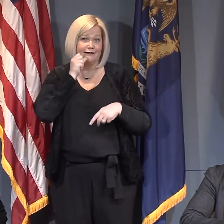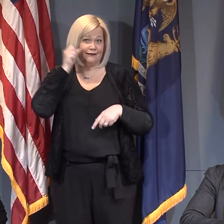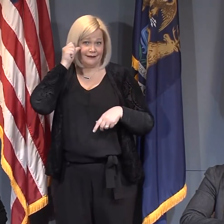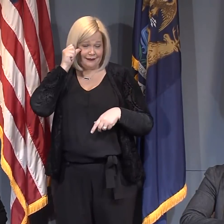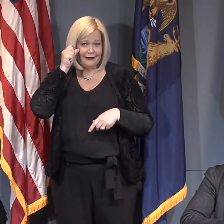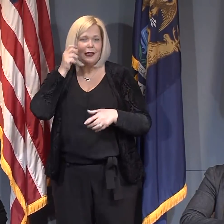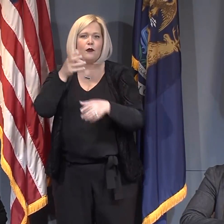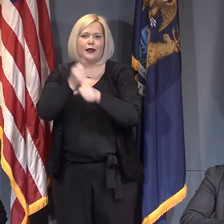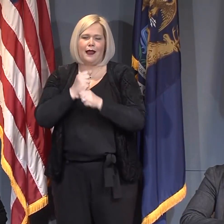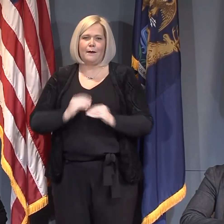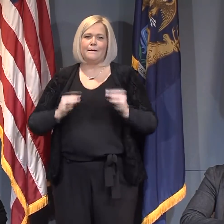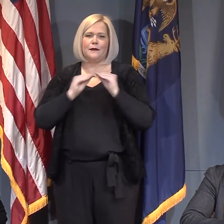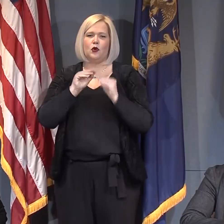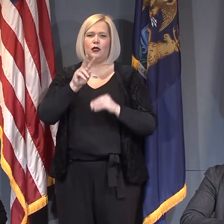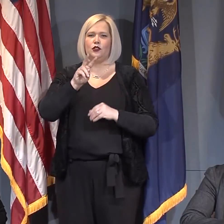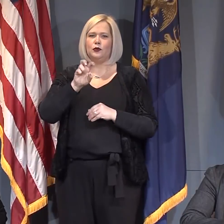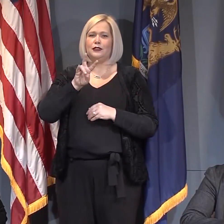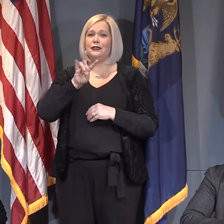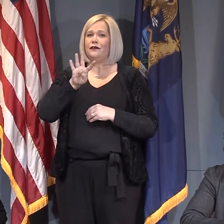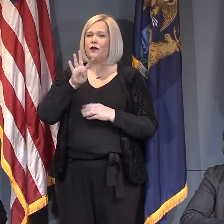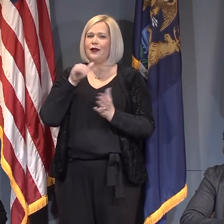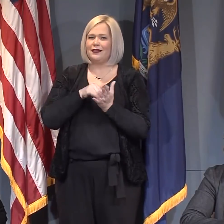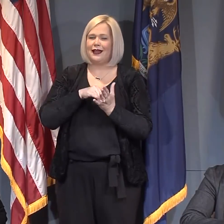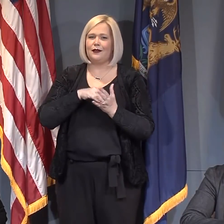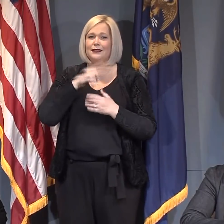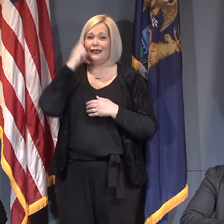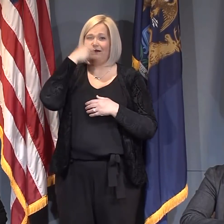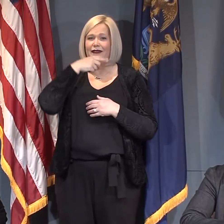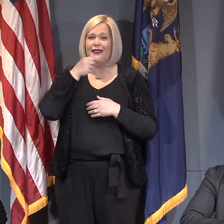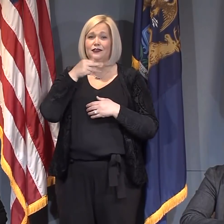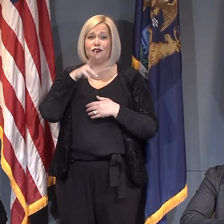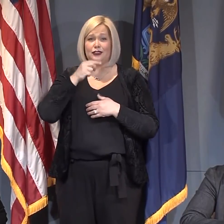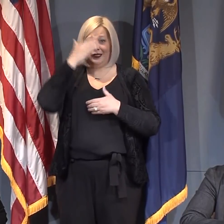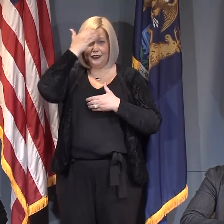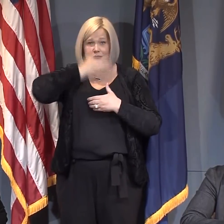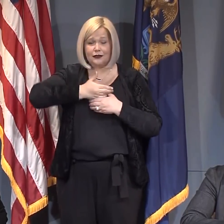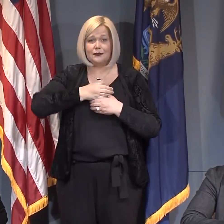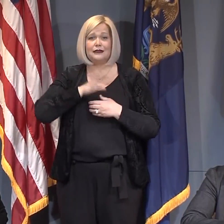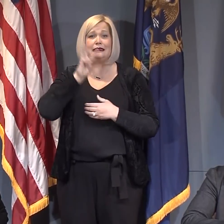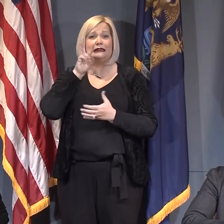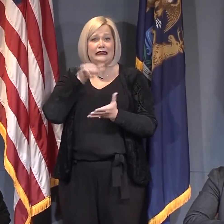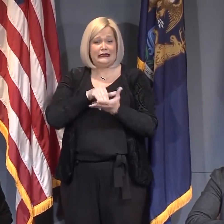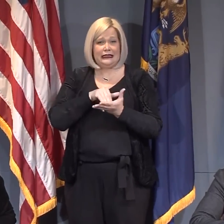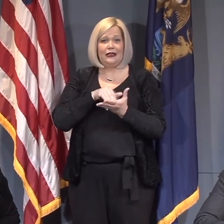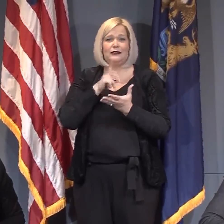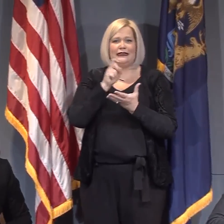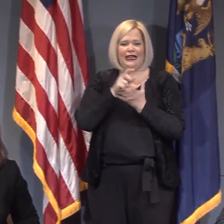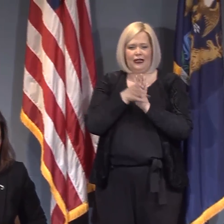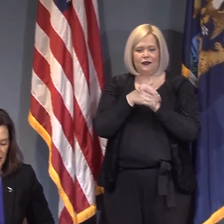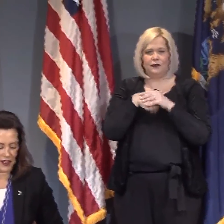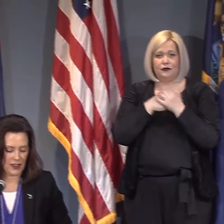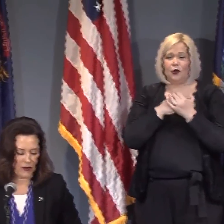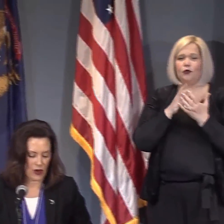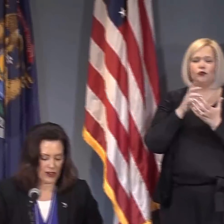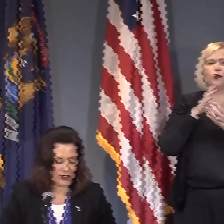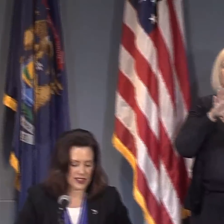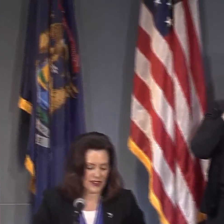receive another 274,000 face shields, 6,000 canisters of sanitizer wipes,